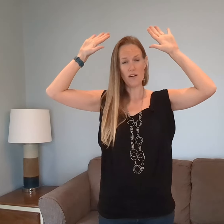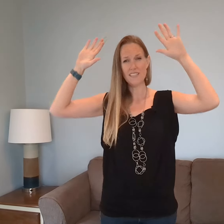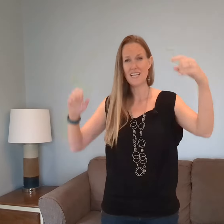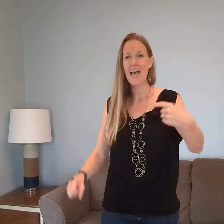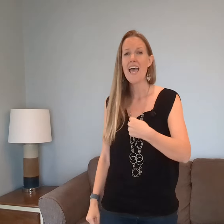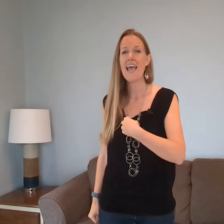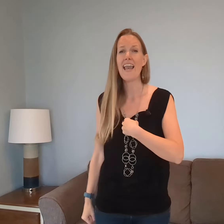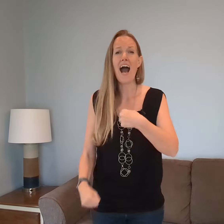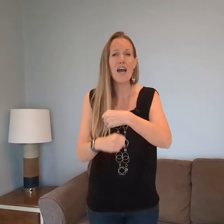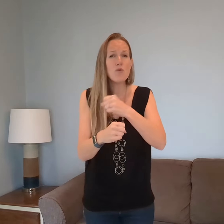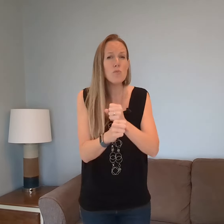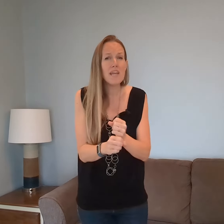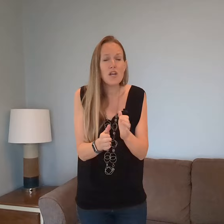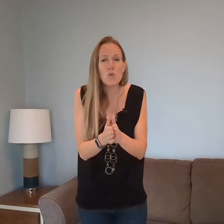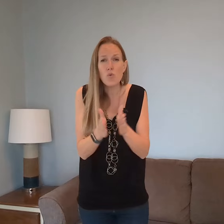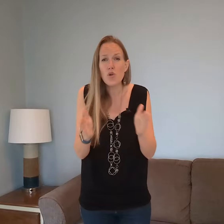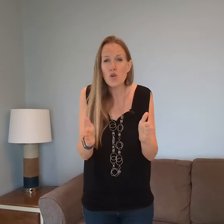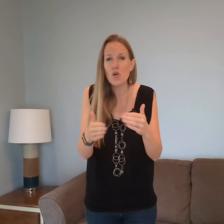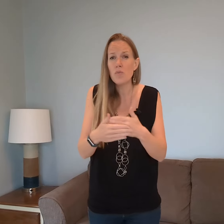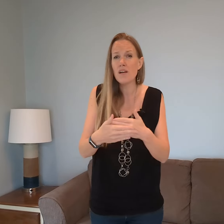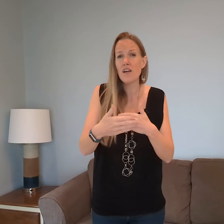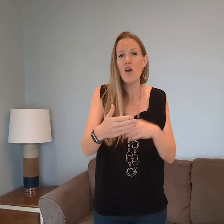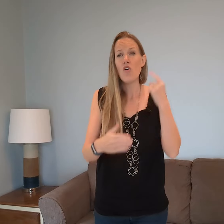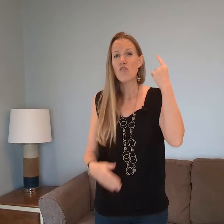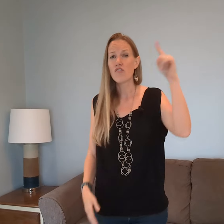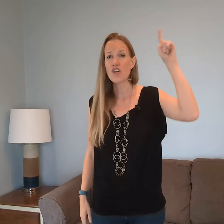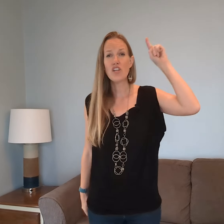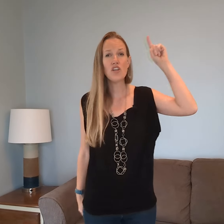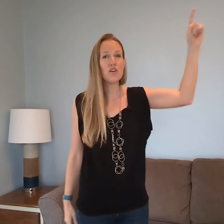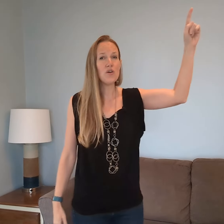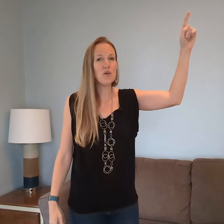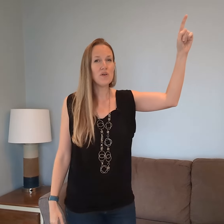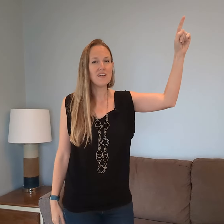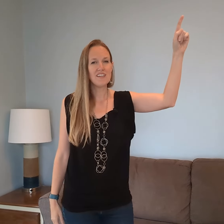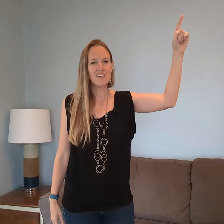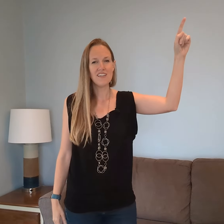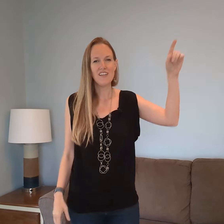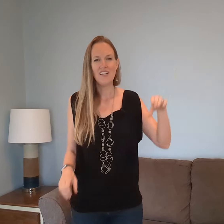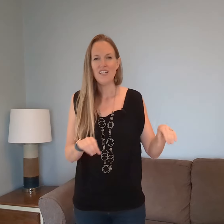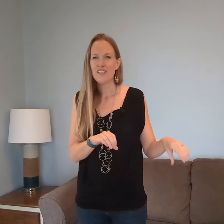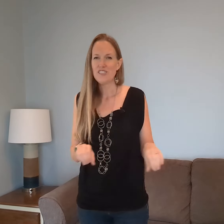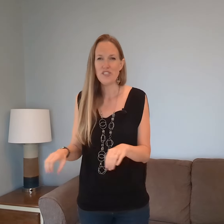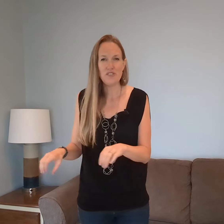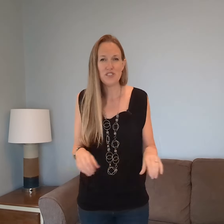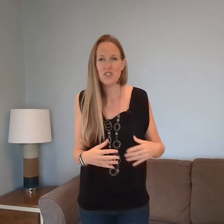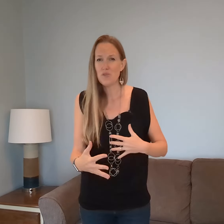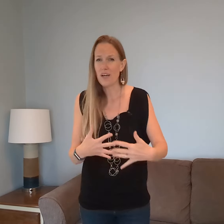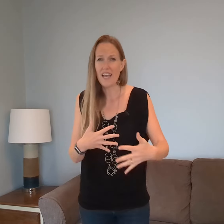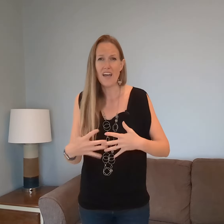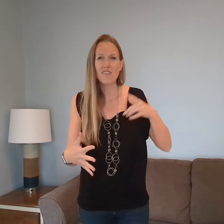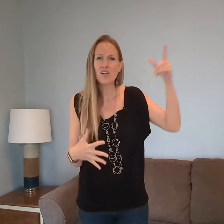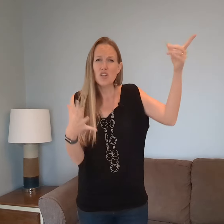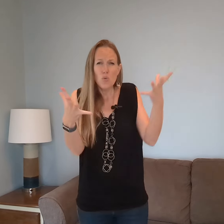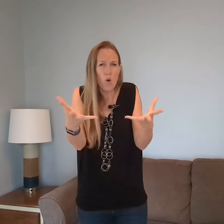chorus. And I will make room for you to do whatever you